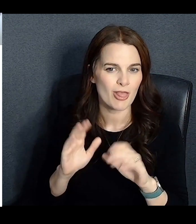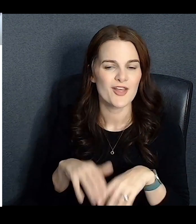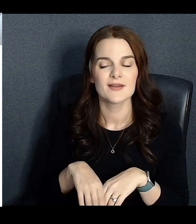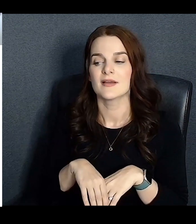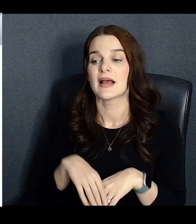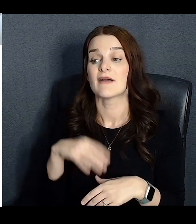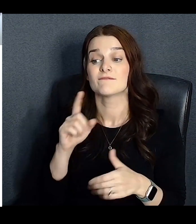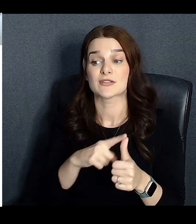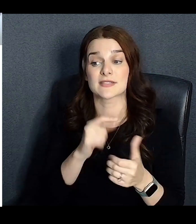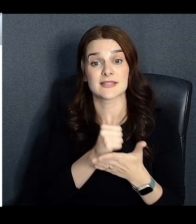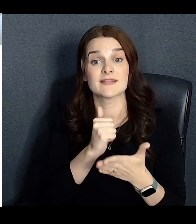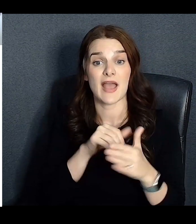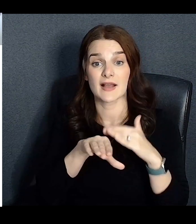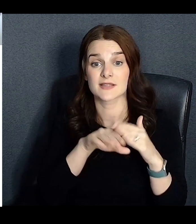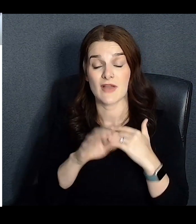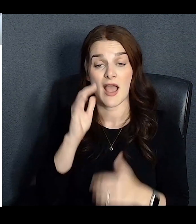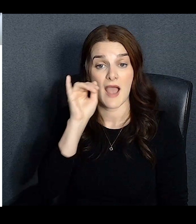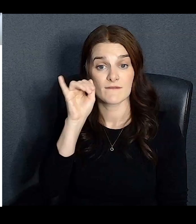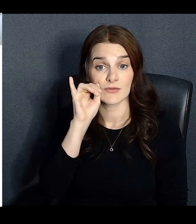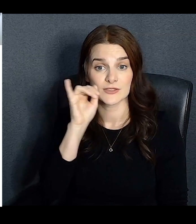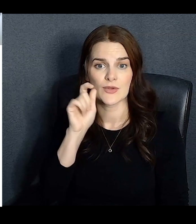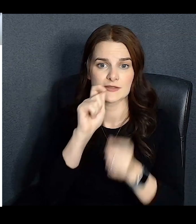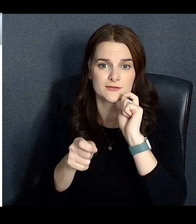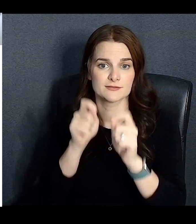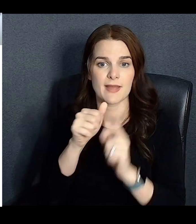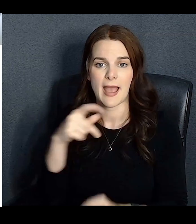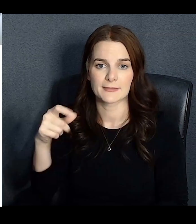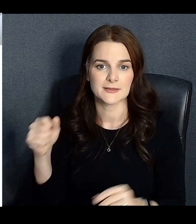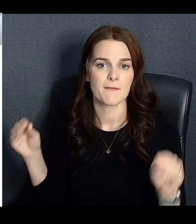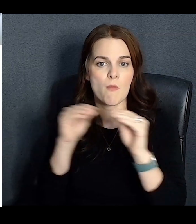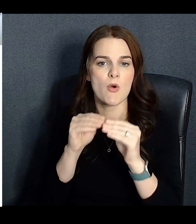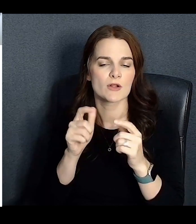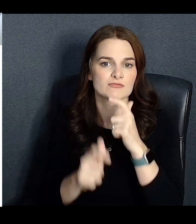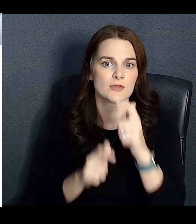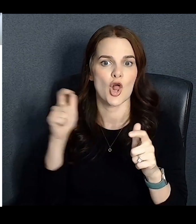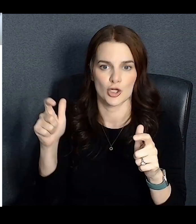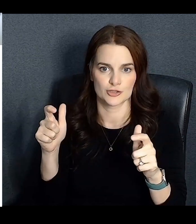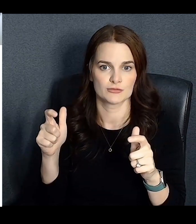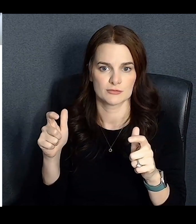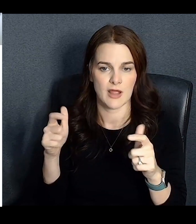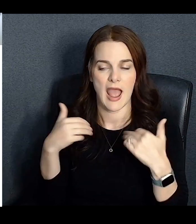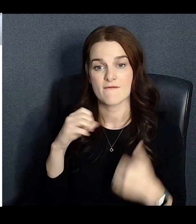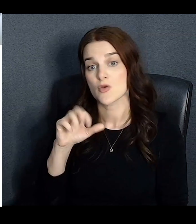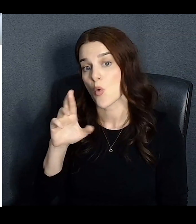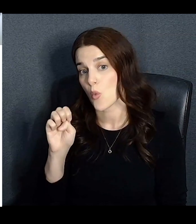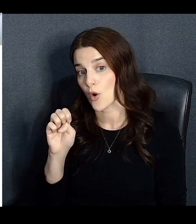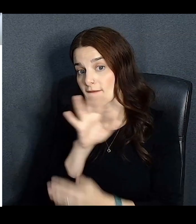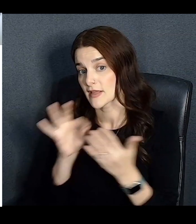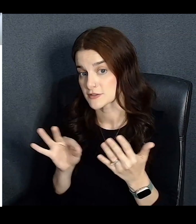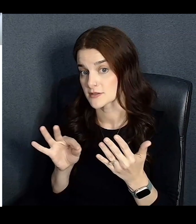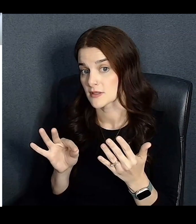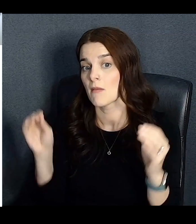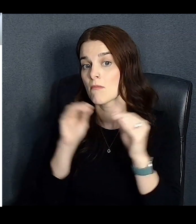talk about assistive access on the iPhones. So there is a way in which you can adjust the apps so that they are larger and contain like